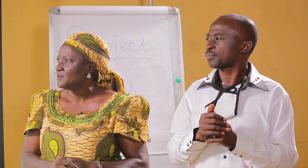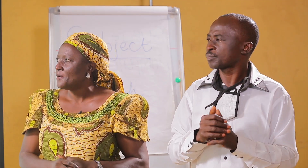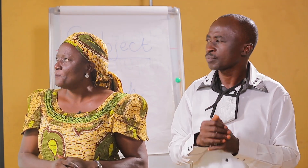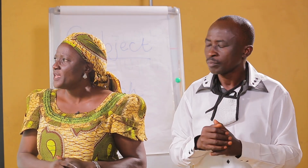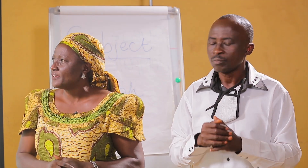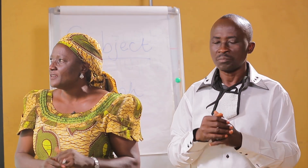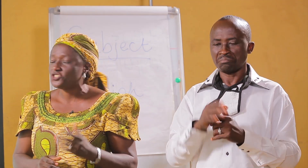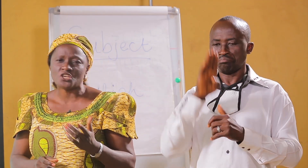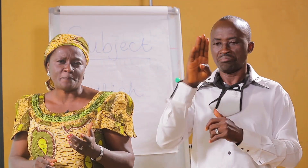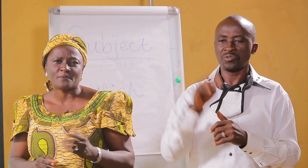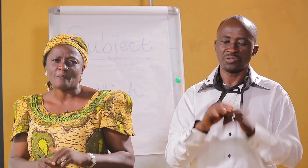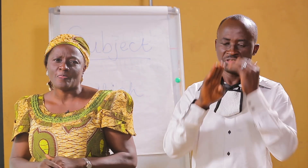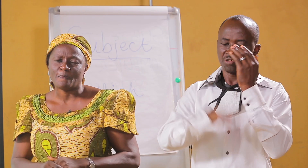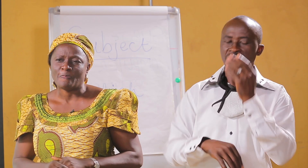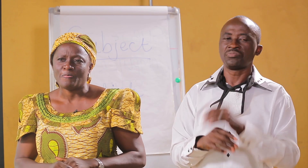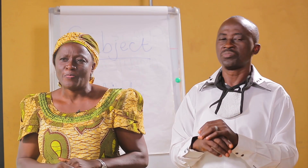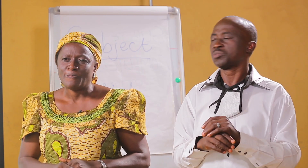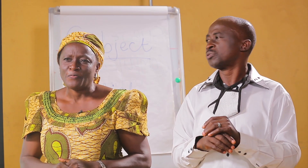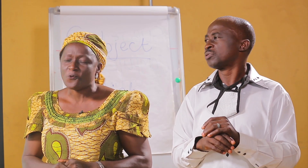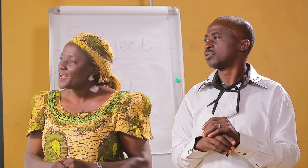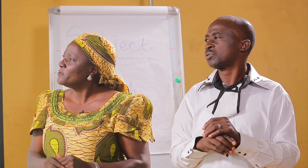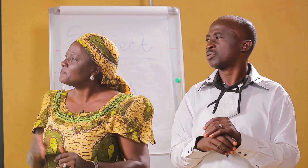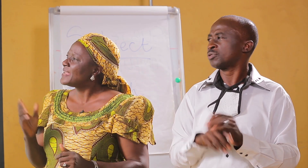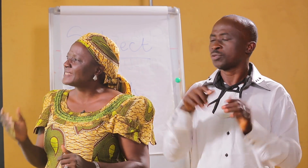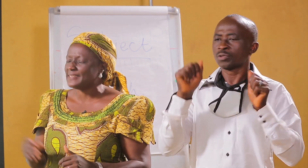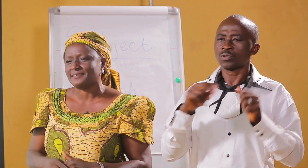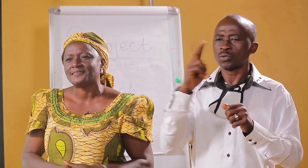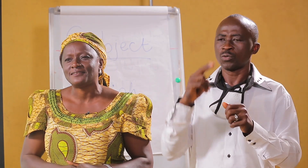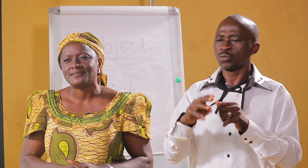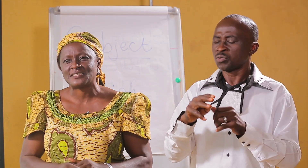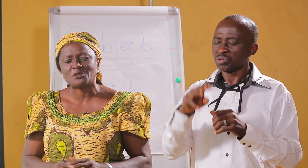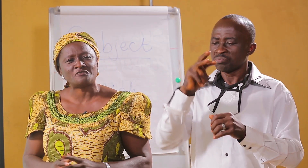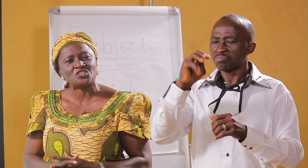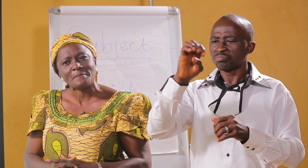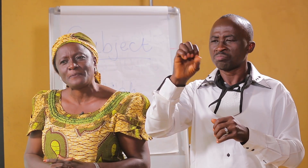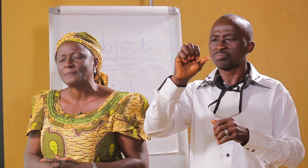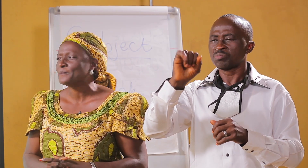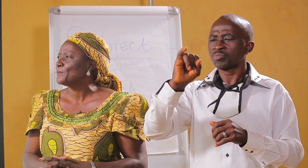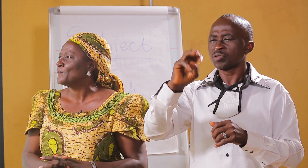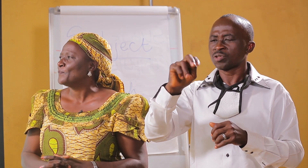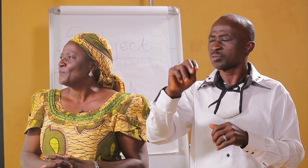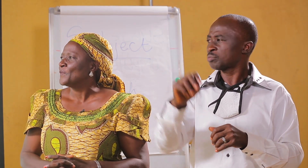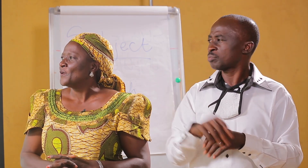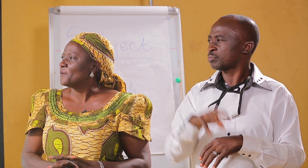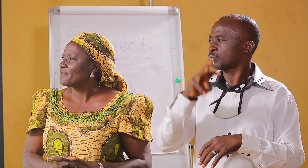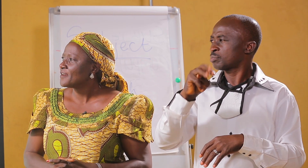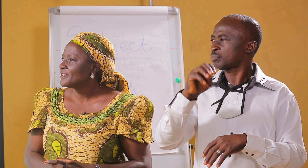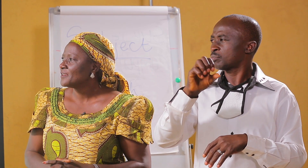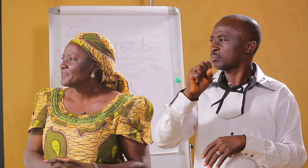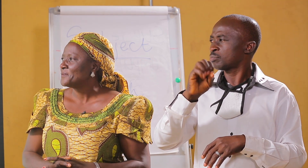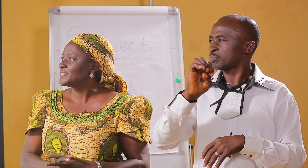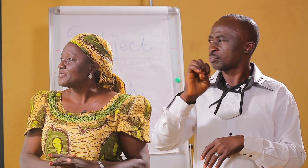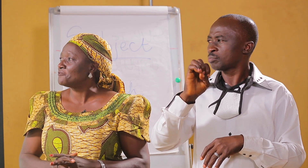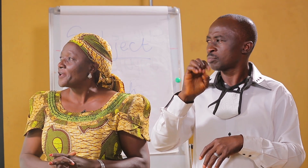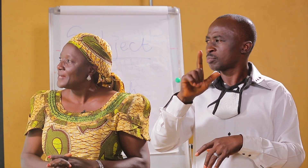horse. B, cheap. You can use miserly instead of cheap. Number